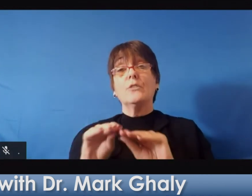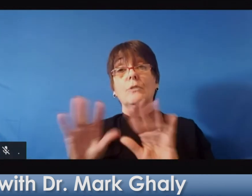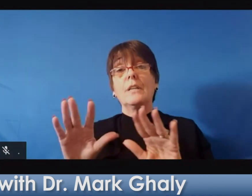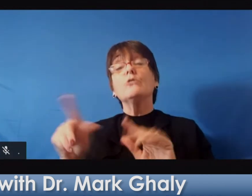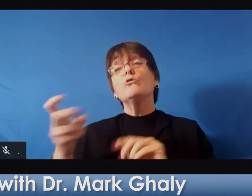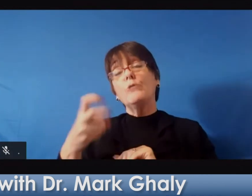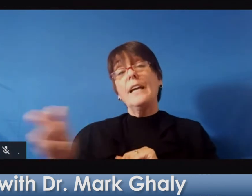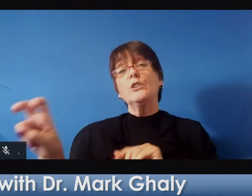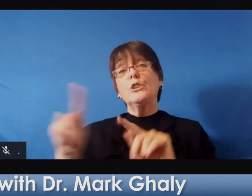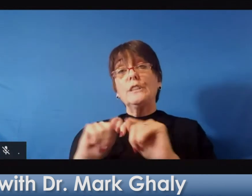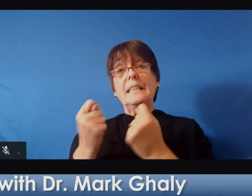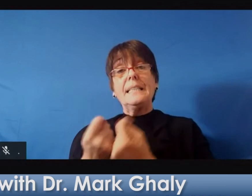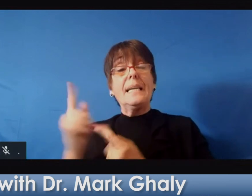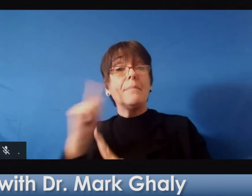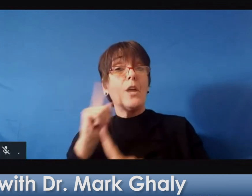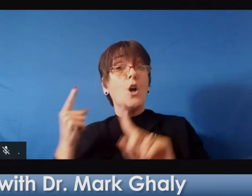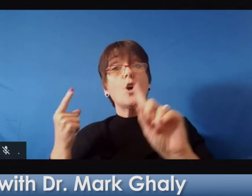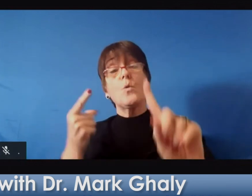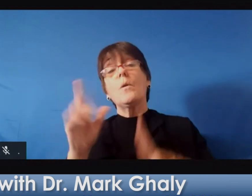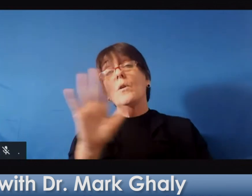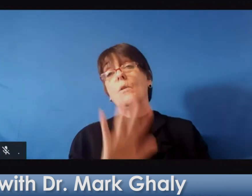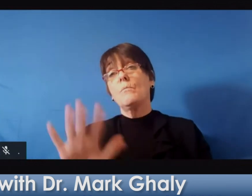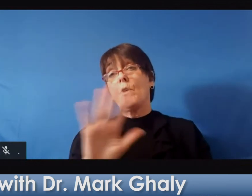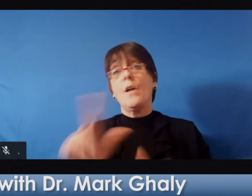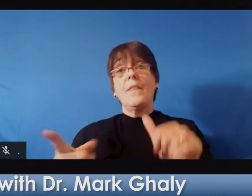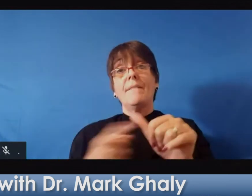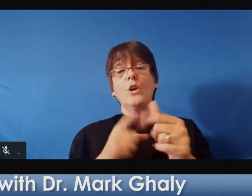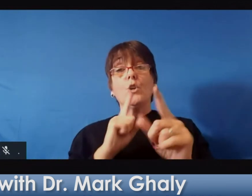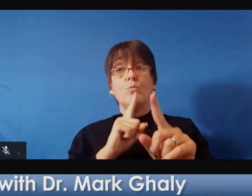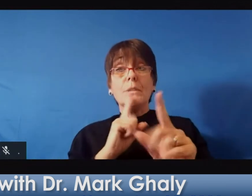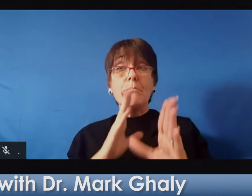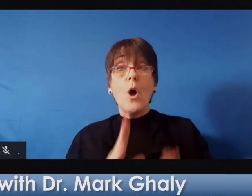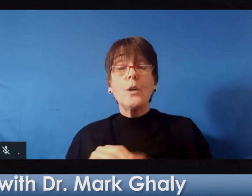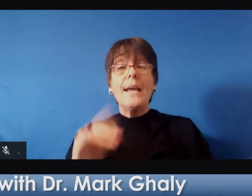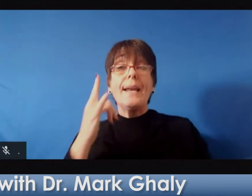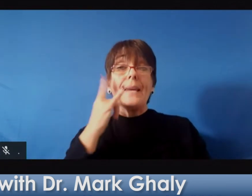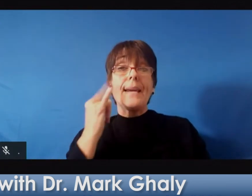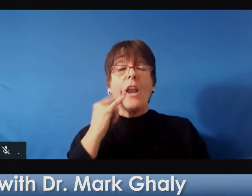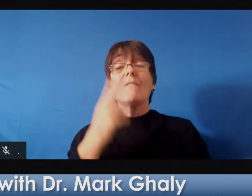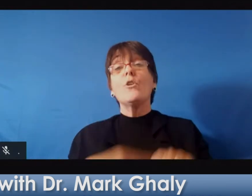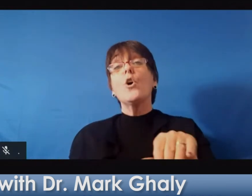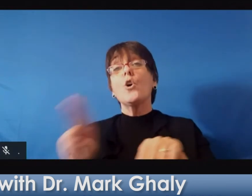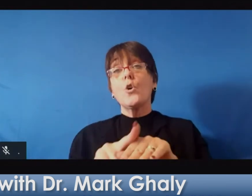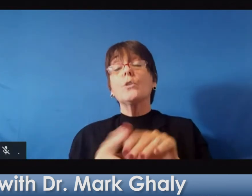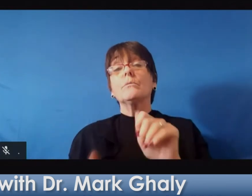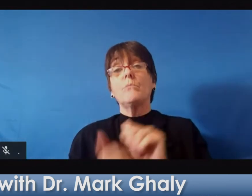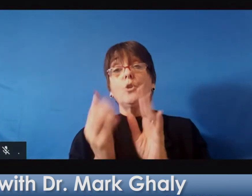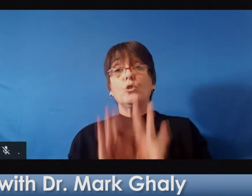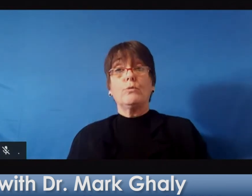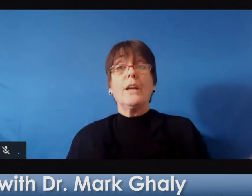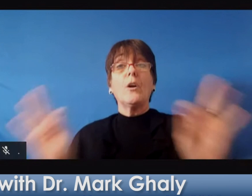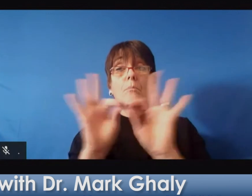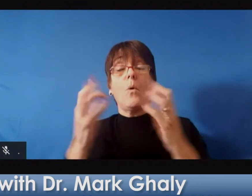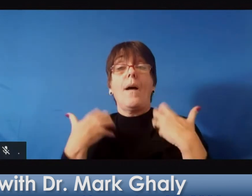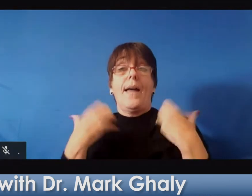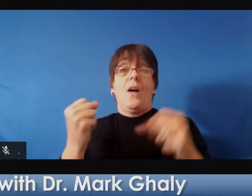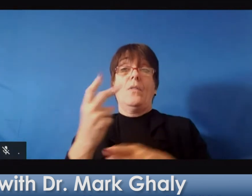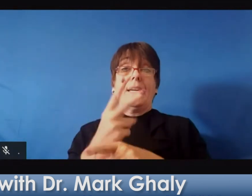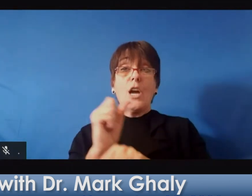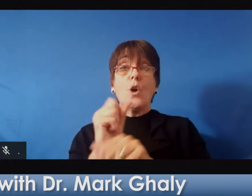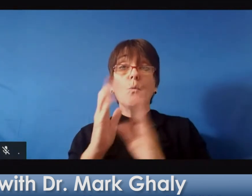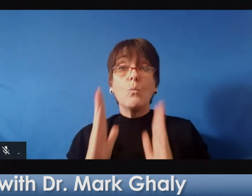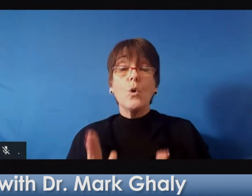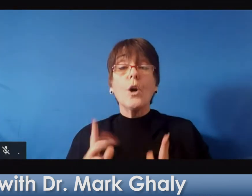they're aiming at probably our first responders in California and, of course, our much critical healthcare workers, and then we'll go into